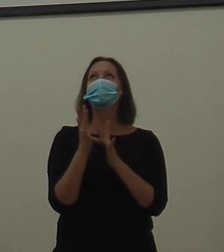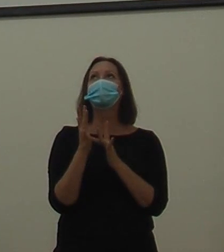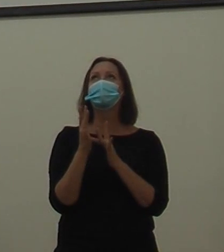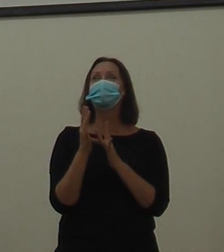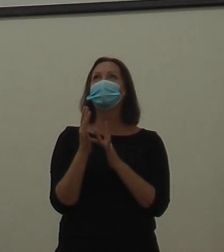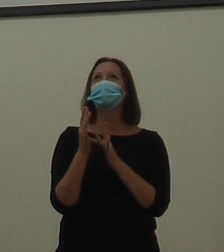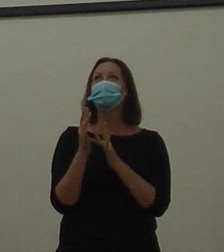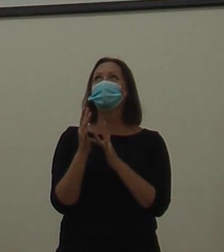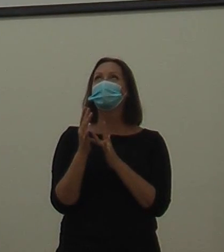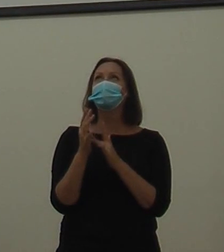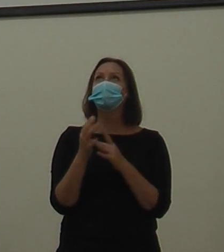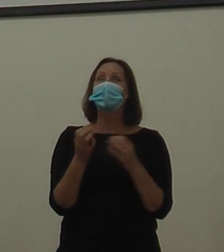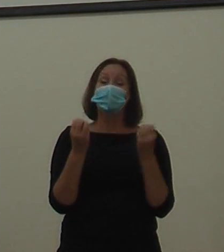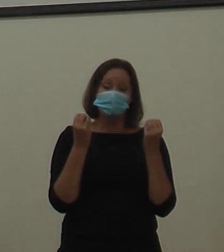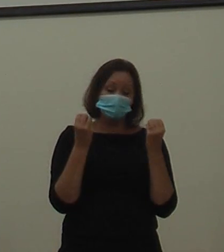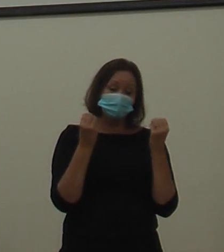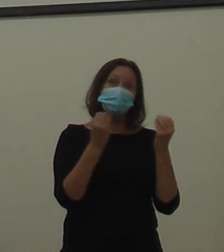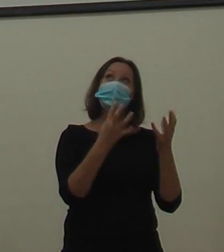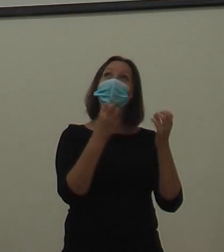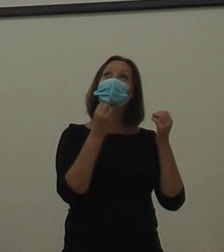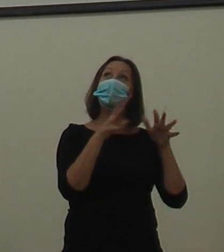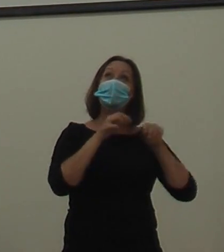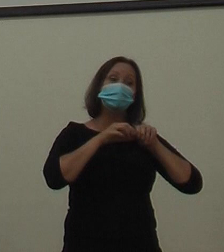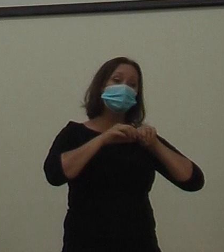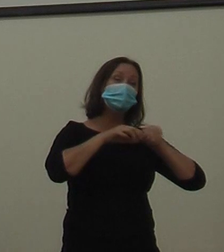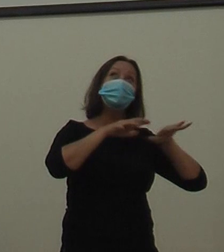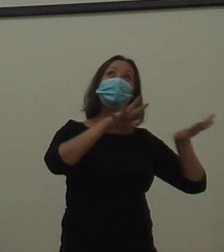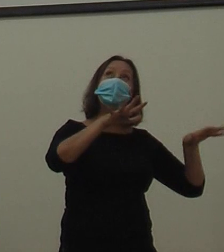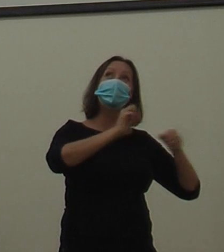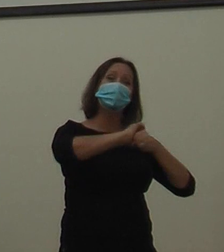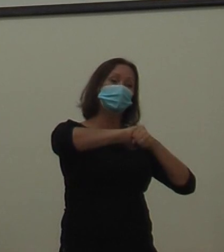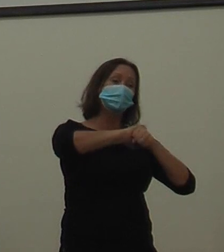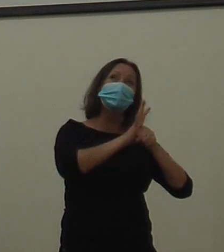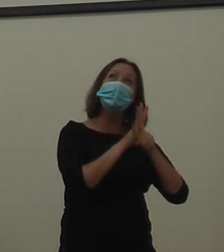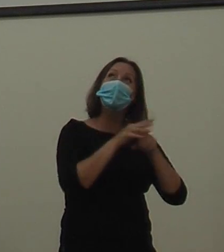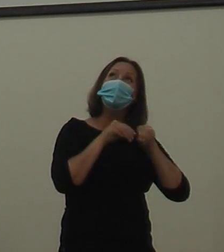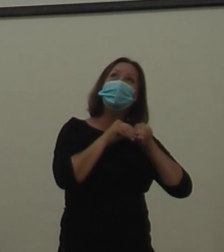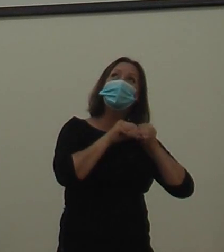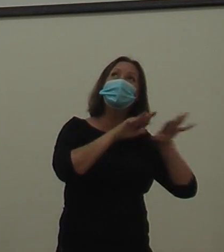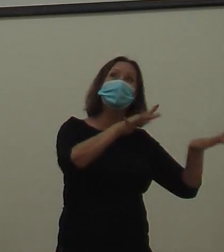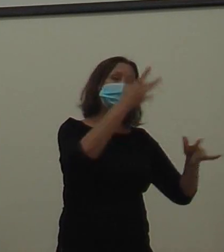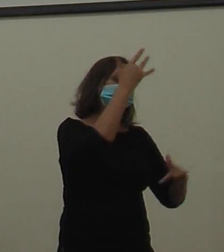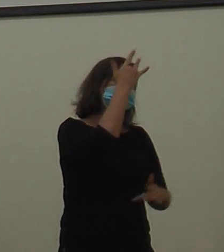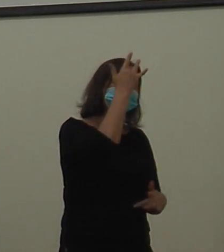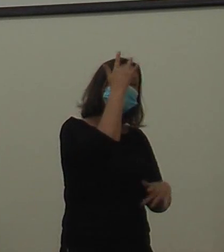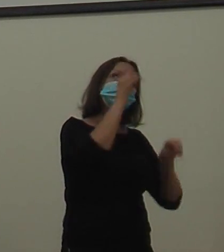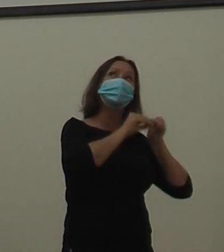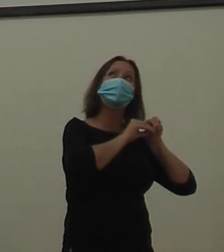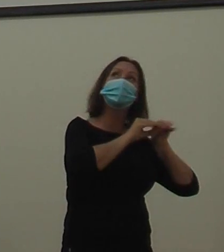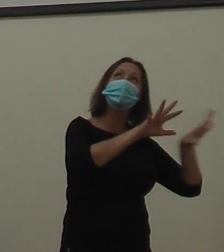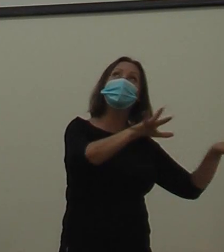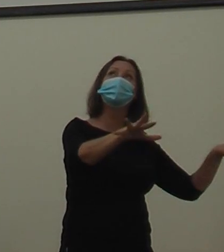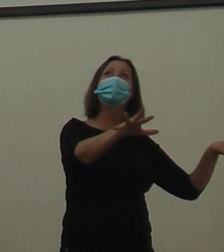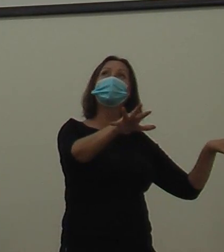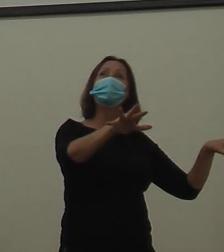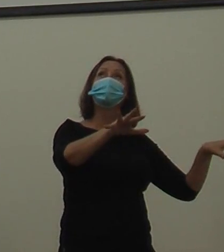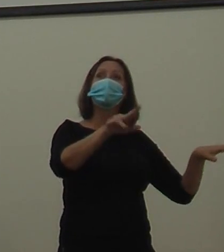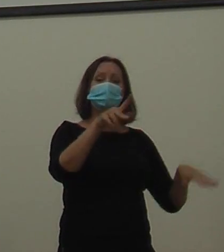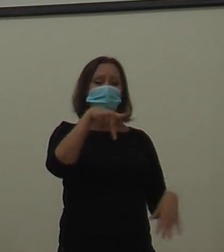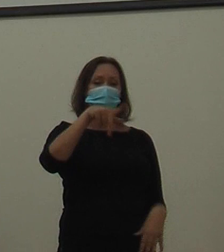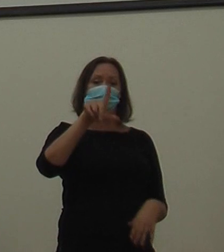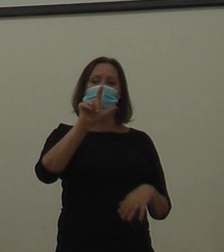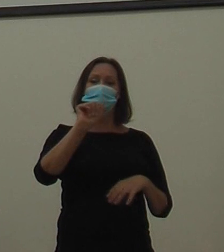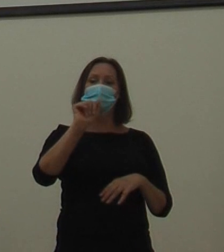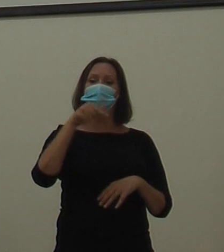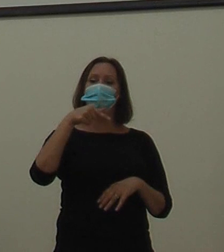that are affected by the virus, the sickness, the plague that